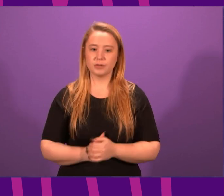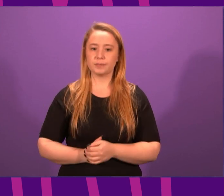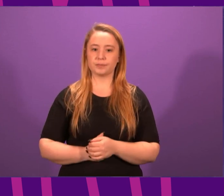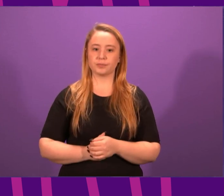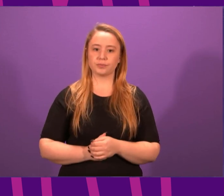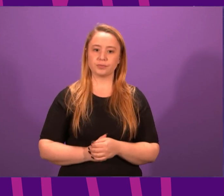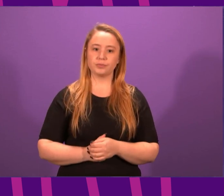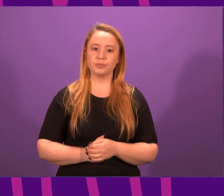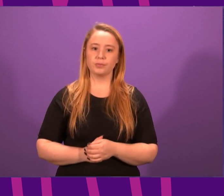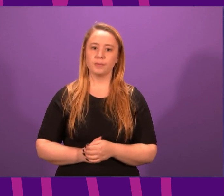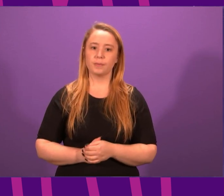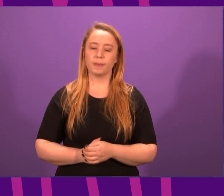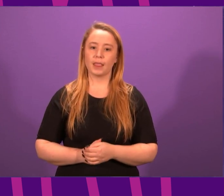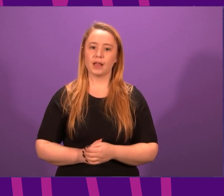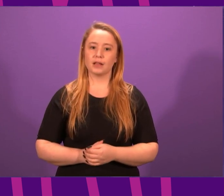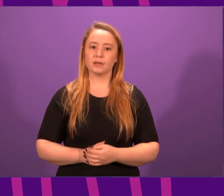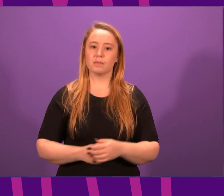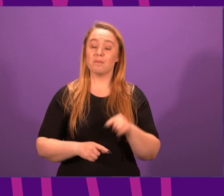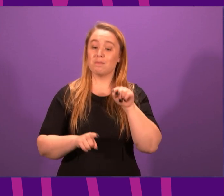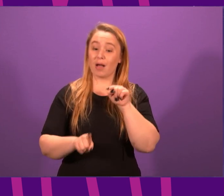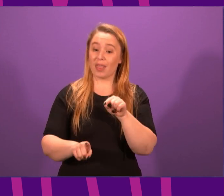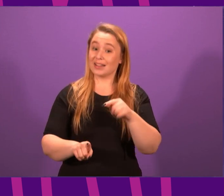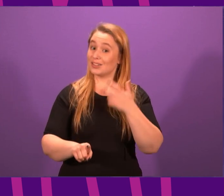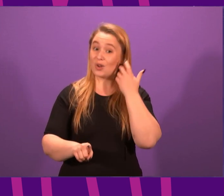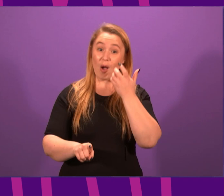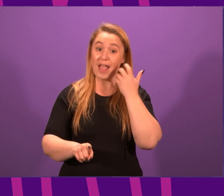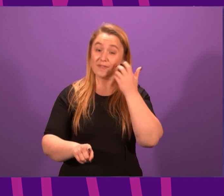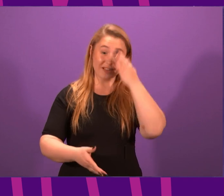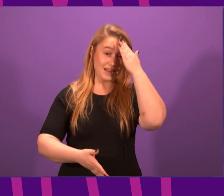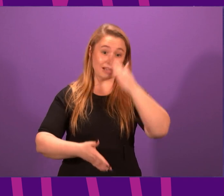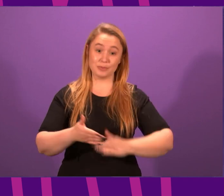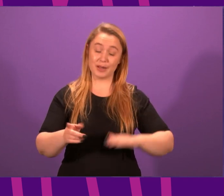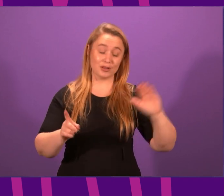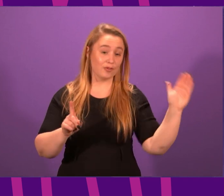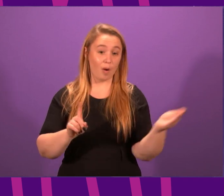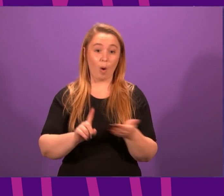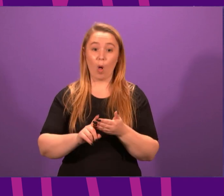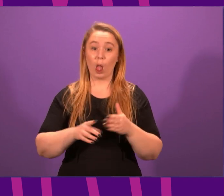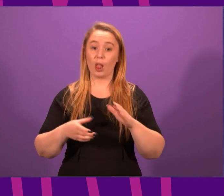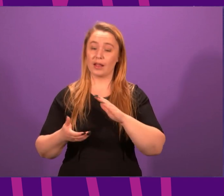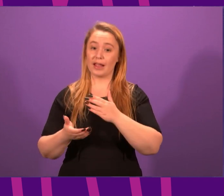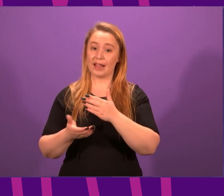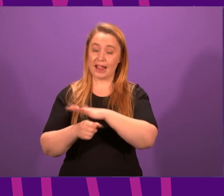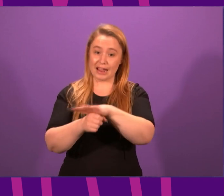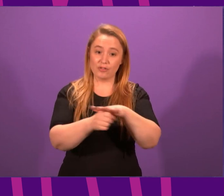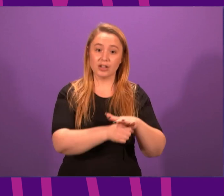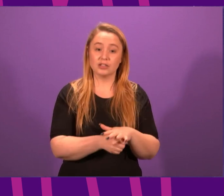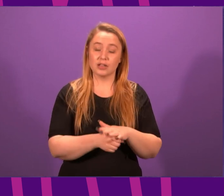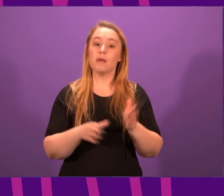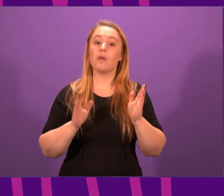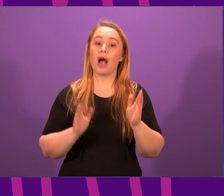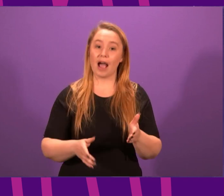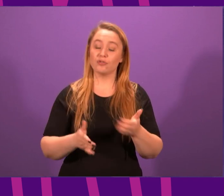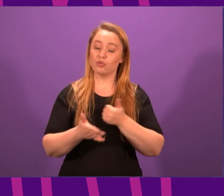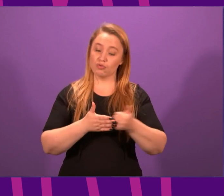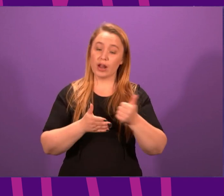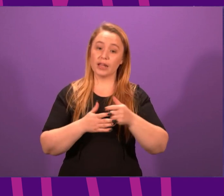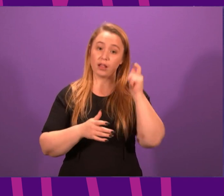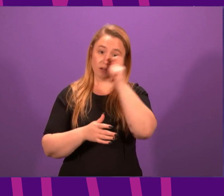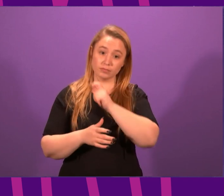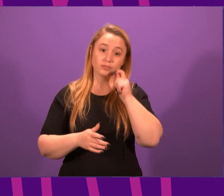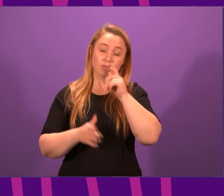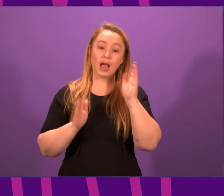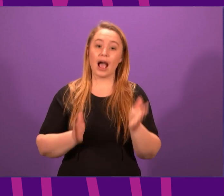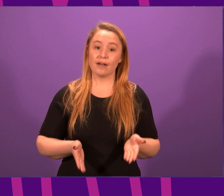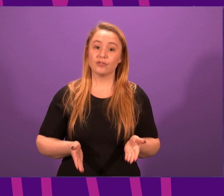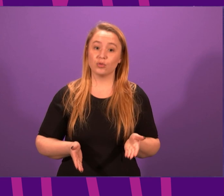not the day-to-day experience on the ground everywhere, and it needs to become that now that it's the strategy on